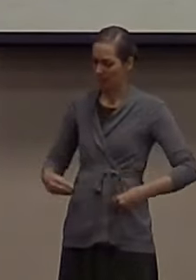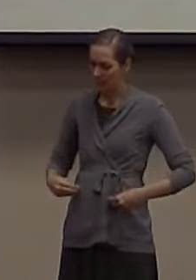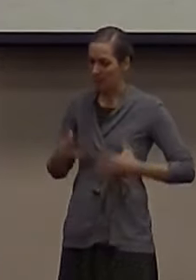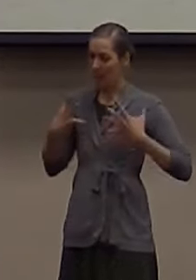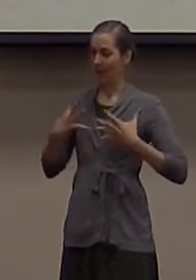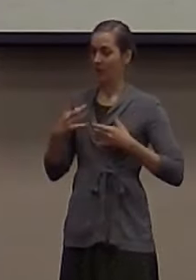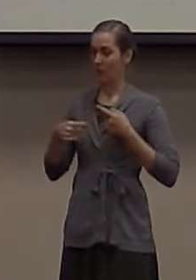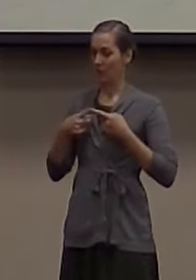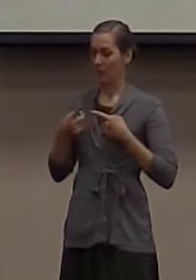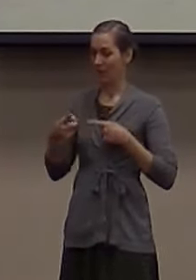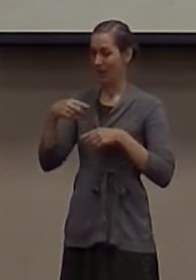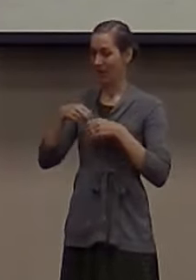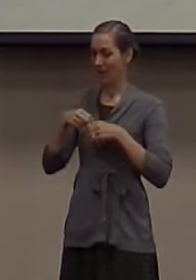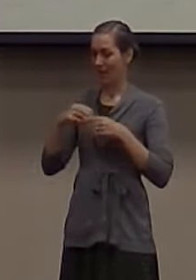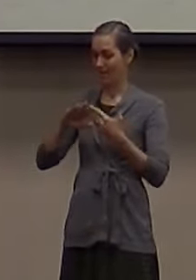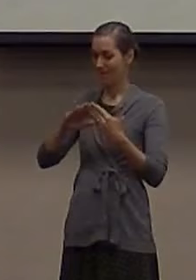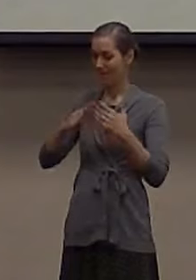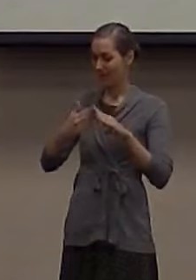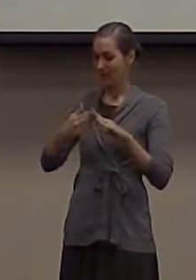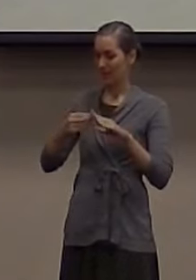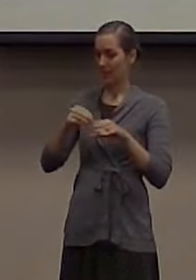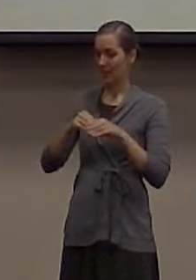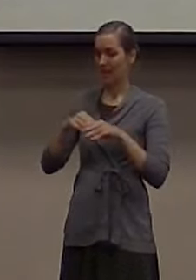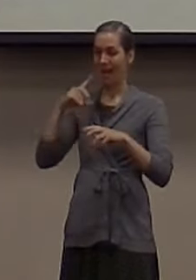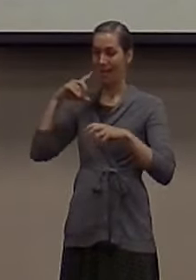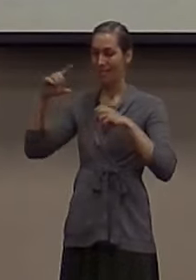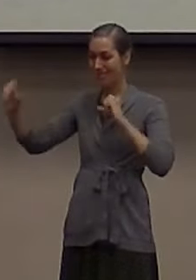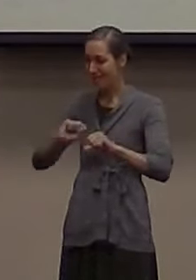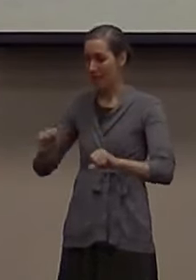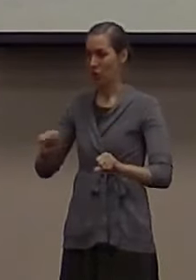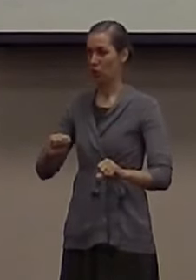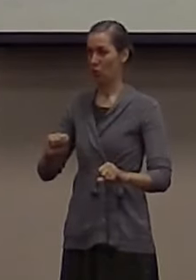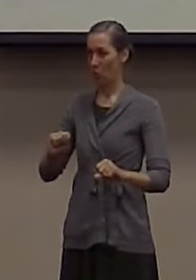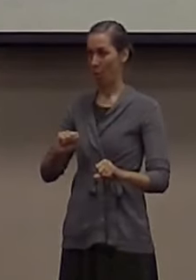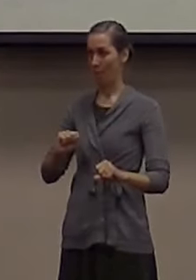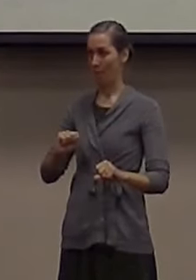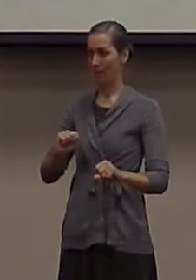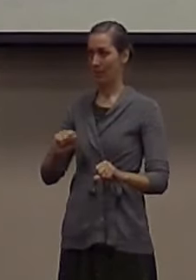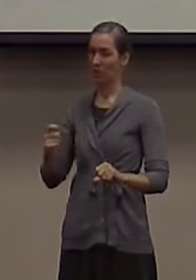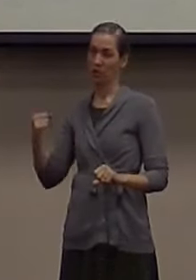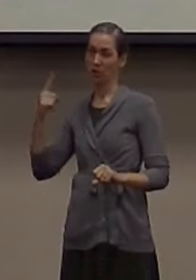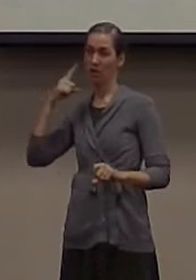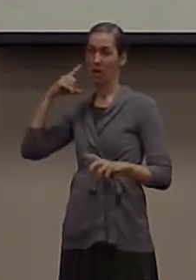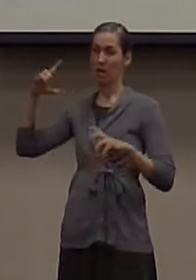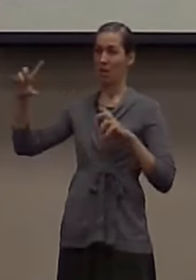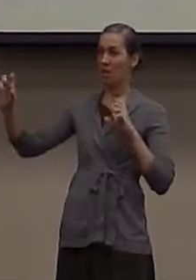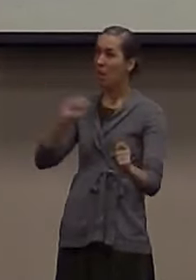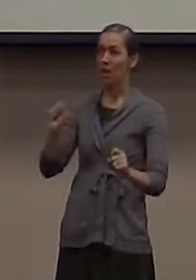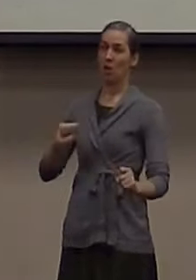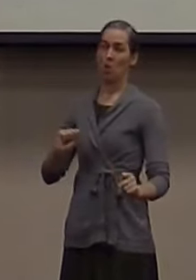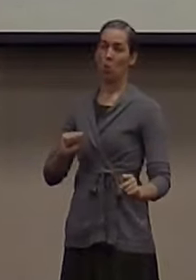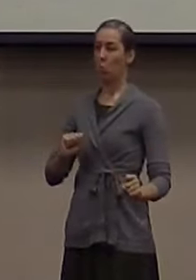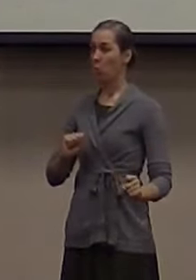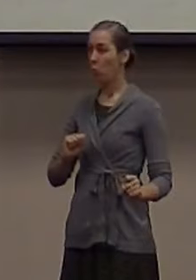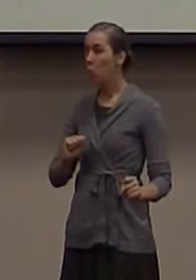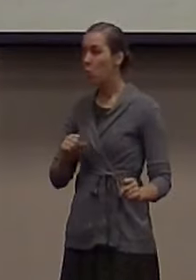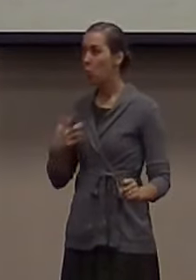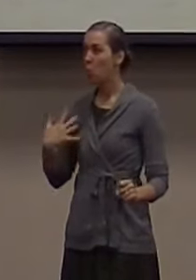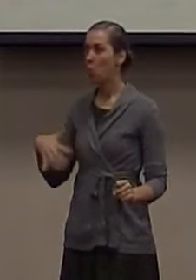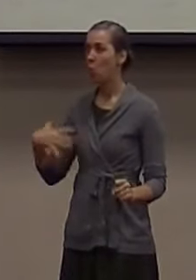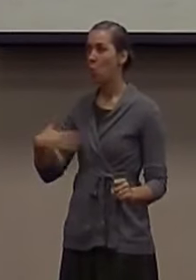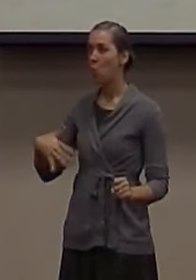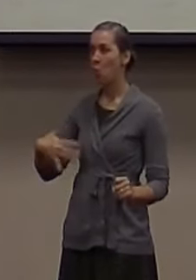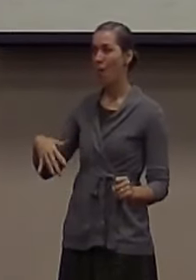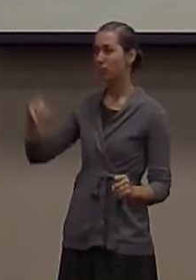village during a thunderstorm, and you've probably been in a storm, right, where you've just heard the thunder roll and know that,